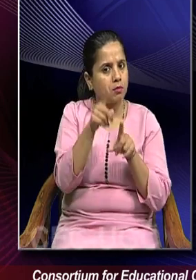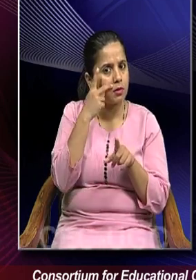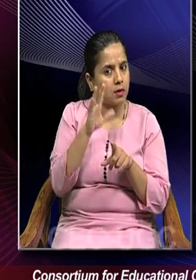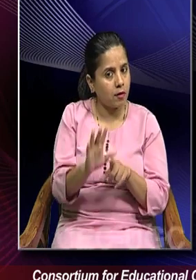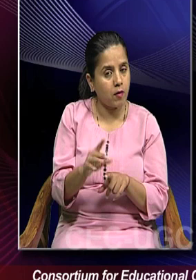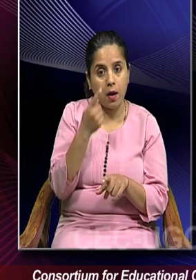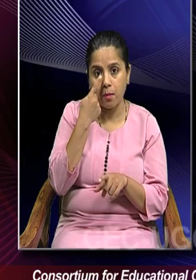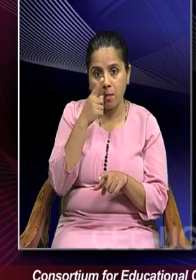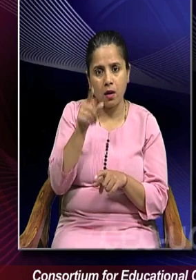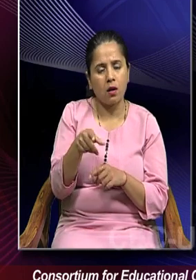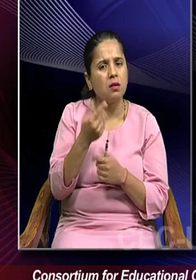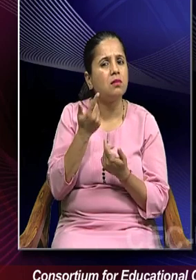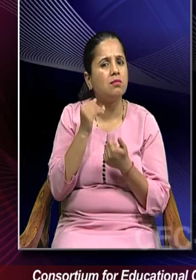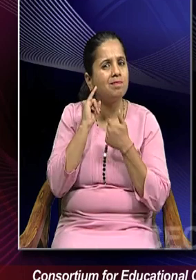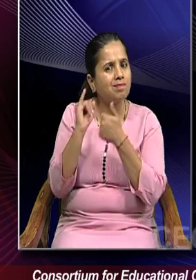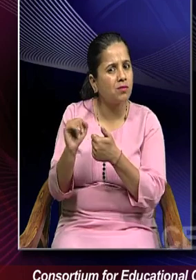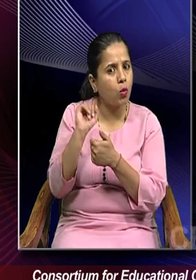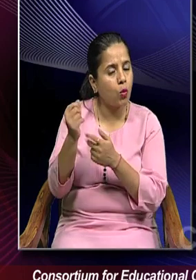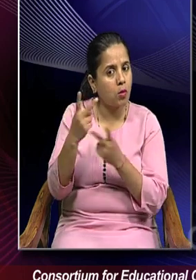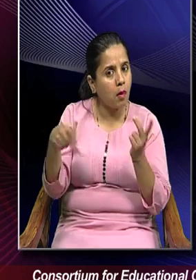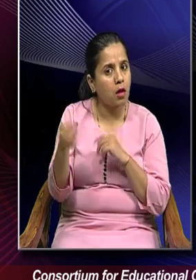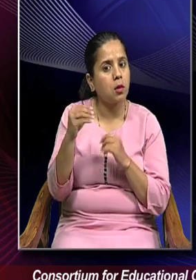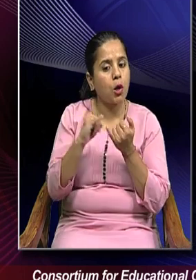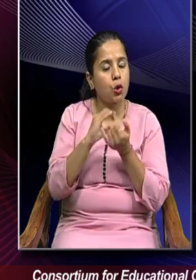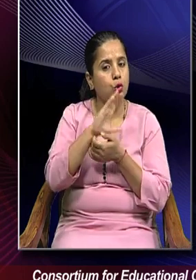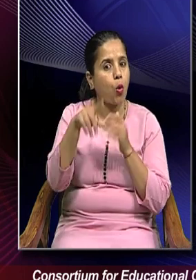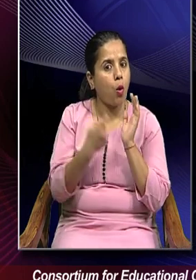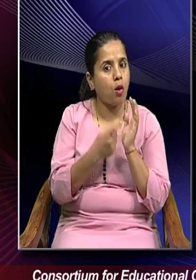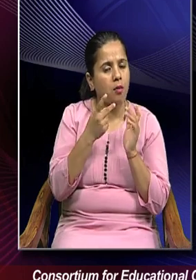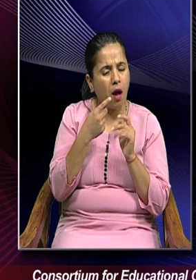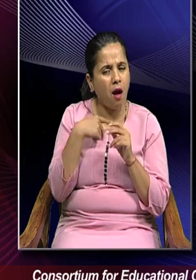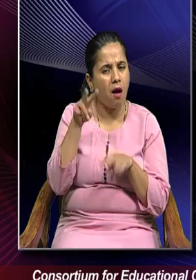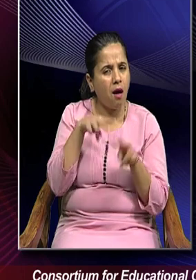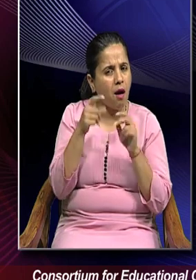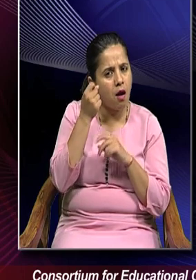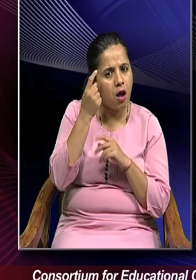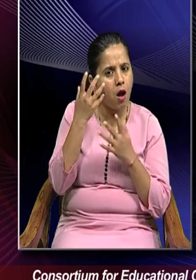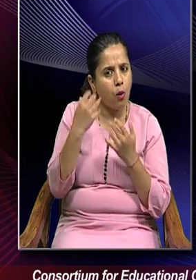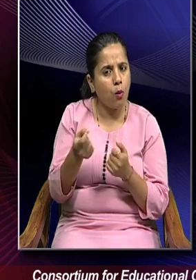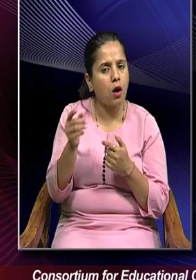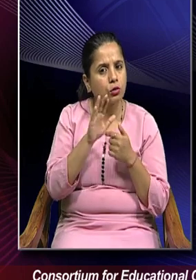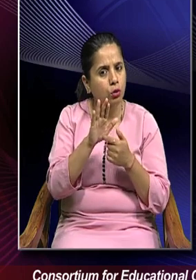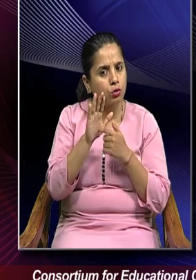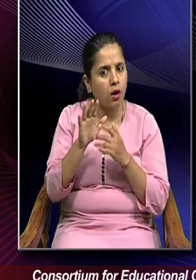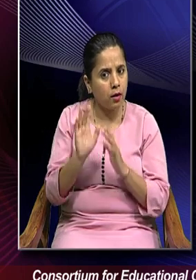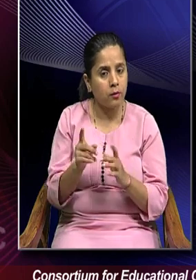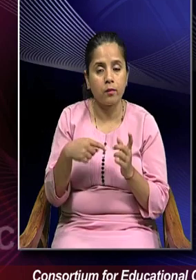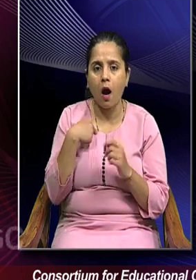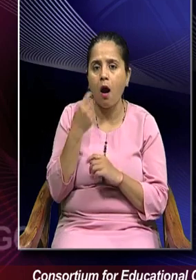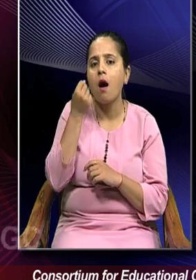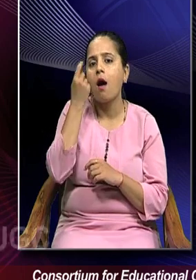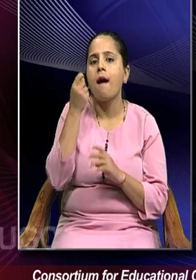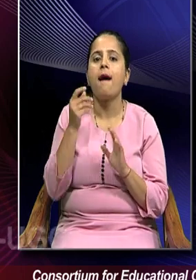has been criticized by some of the scholars. But when we tend to understand such kind of portrayals, we